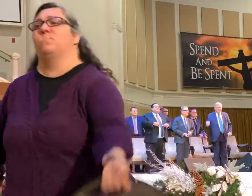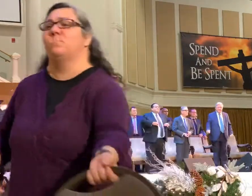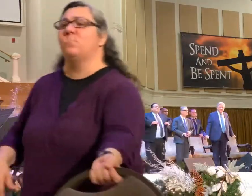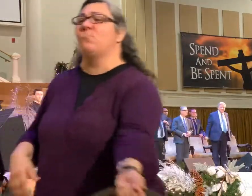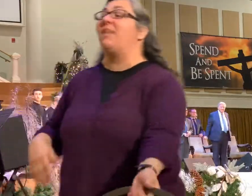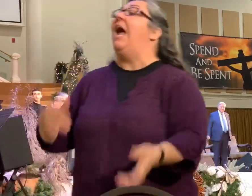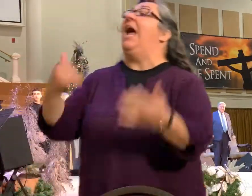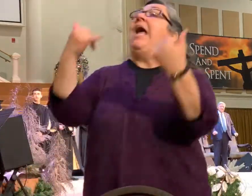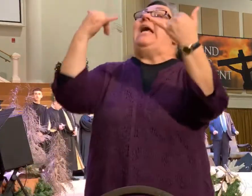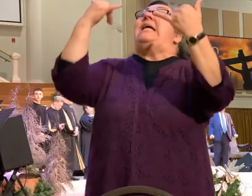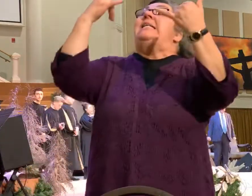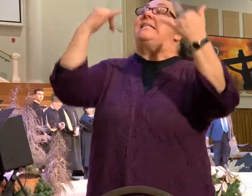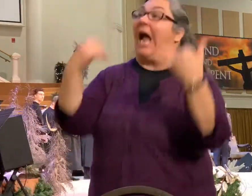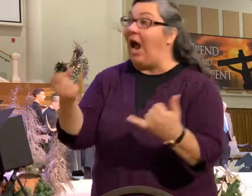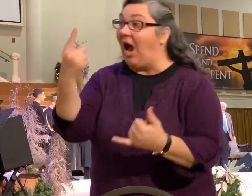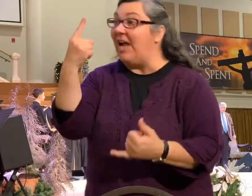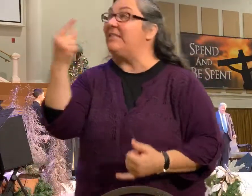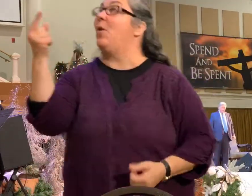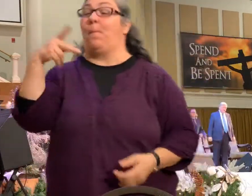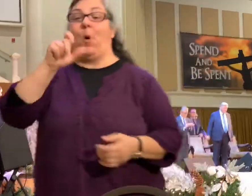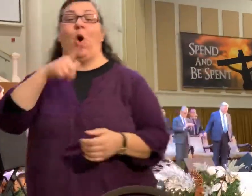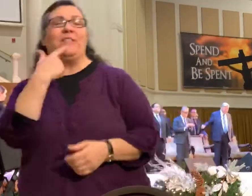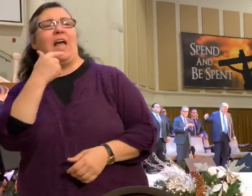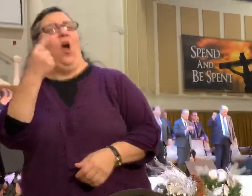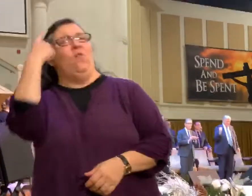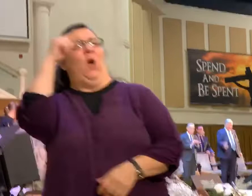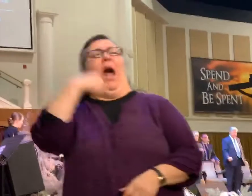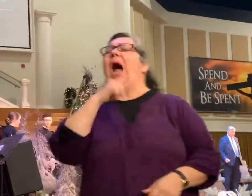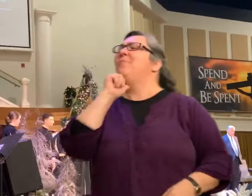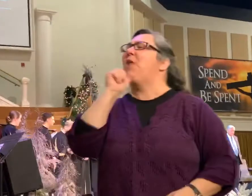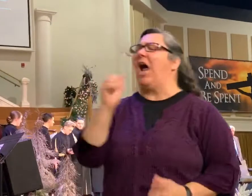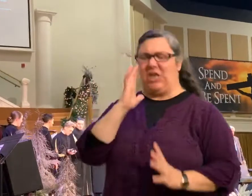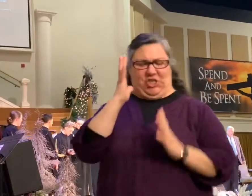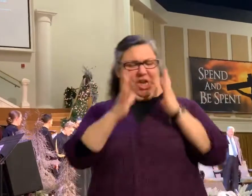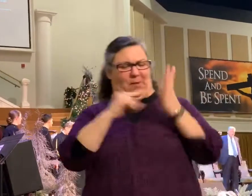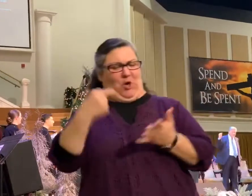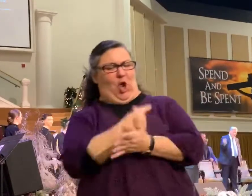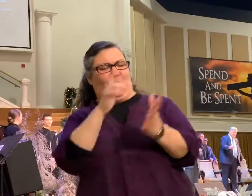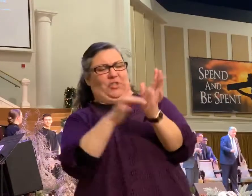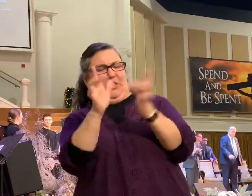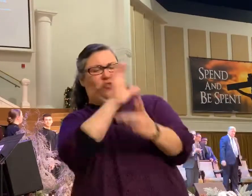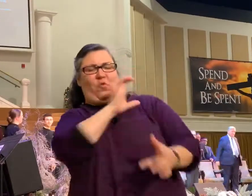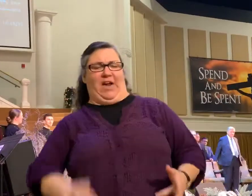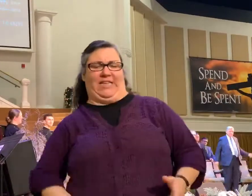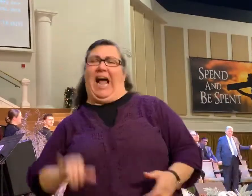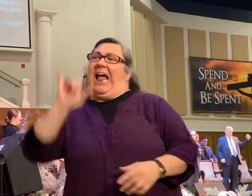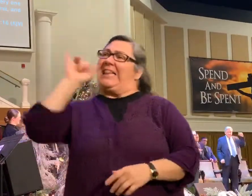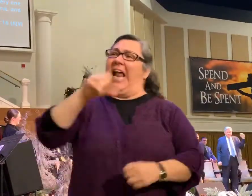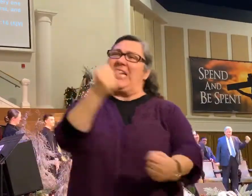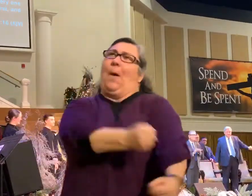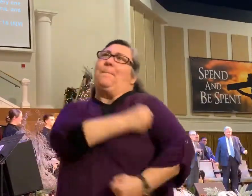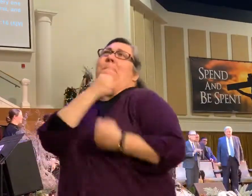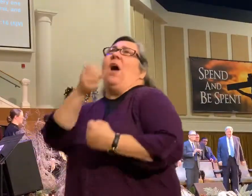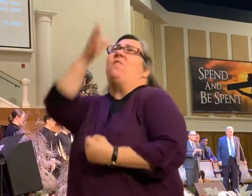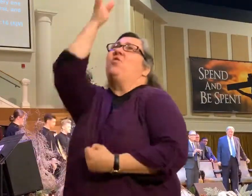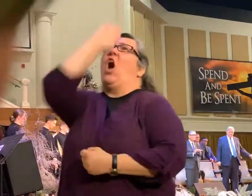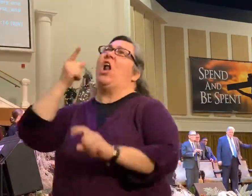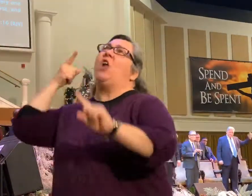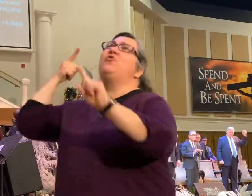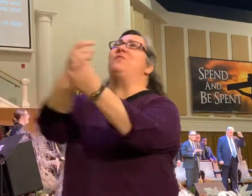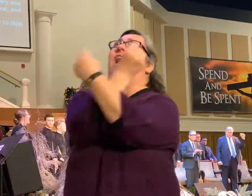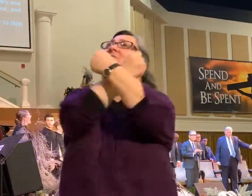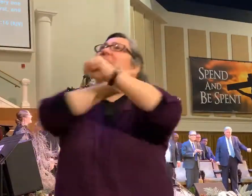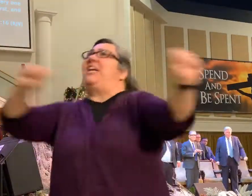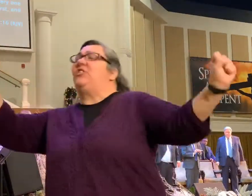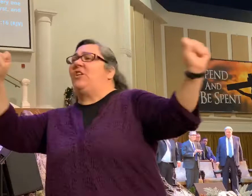Now you know why he said, for I am not ashamed of the gospel of Jesus Christ, for it is the power of God unto